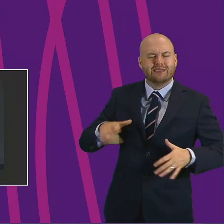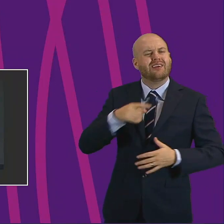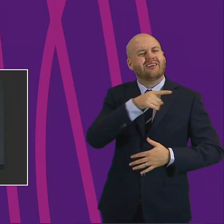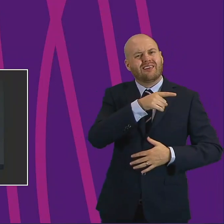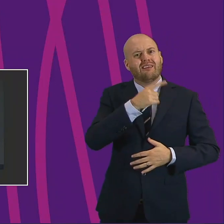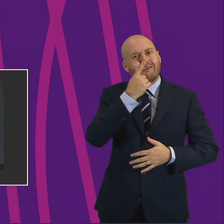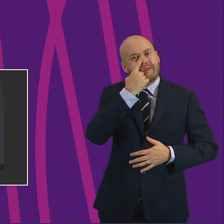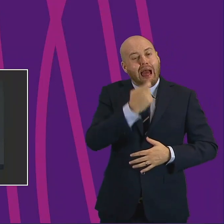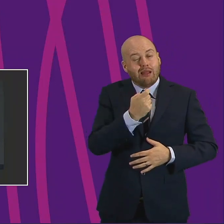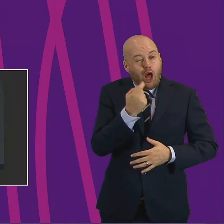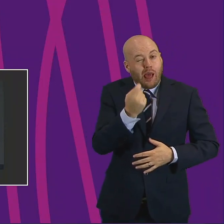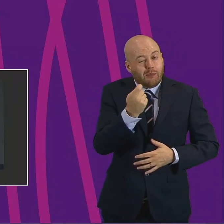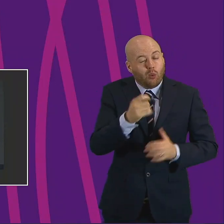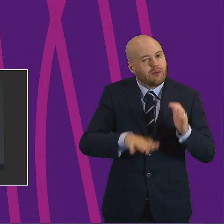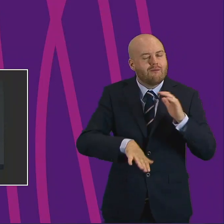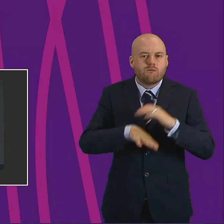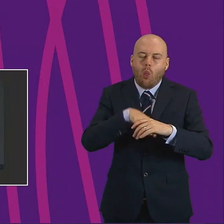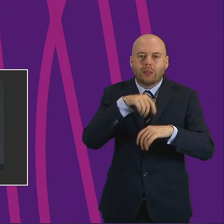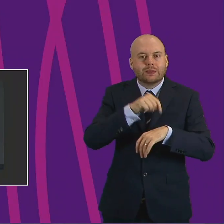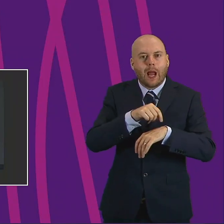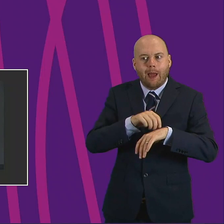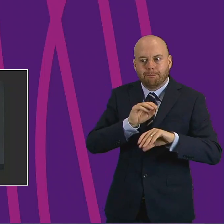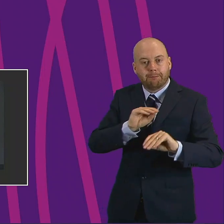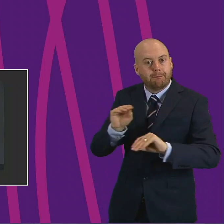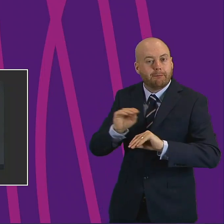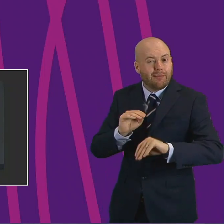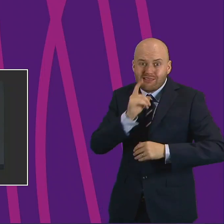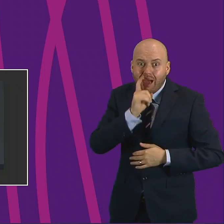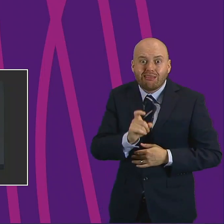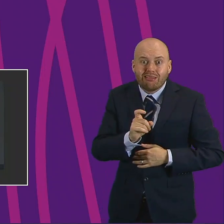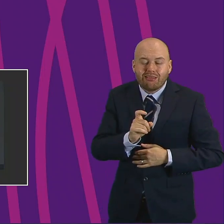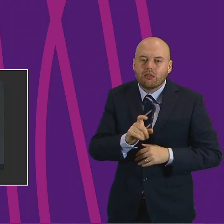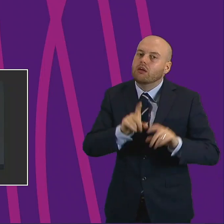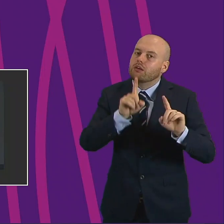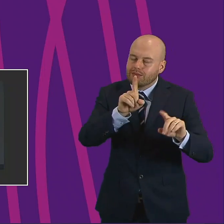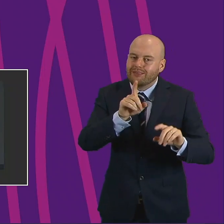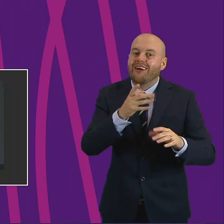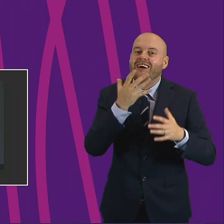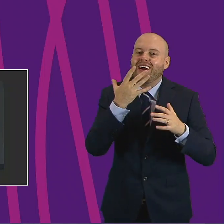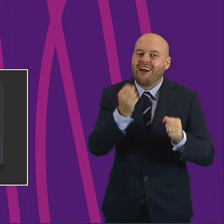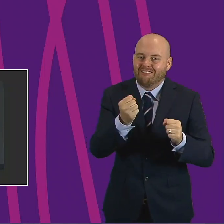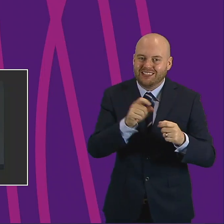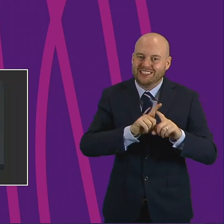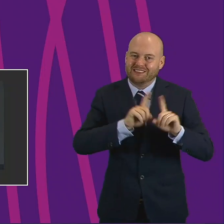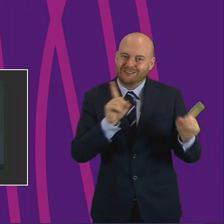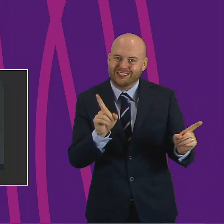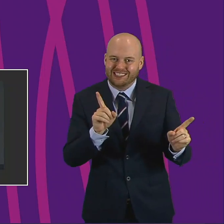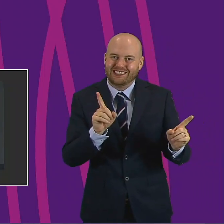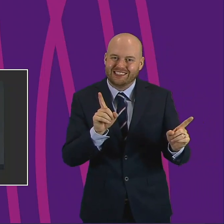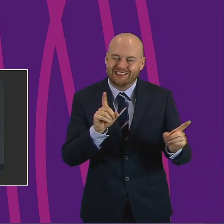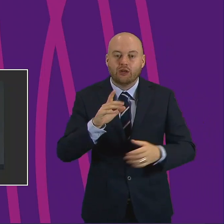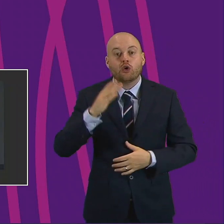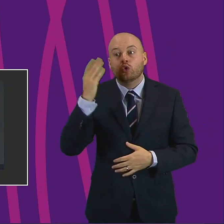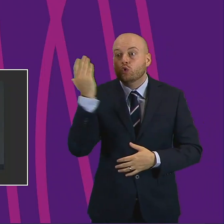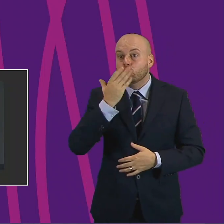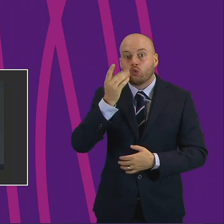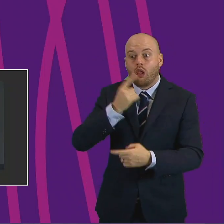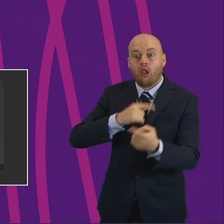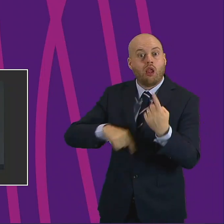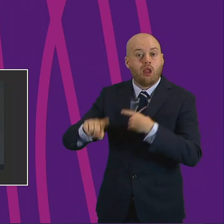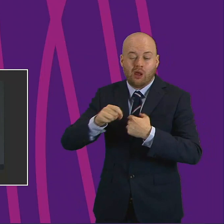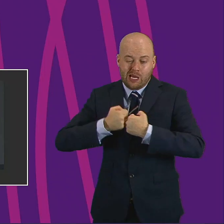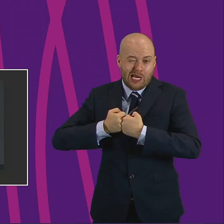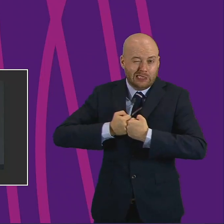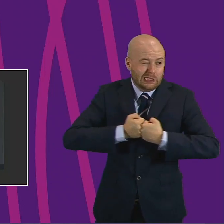full timetable for children and young people. There are, of course, schools at the other end of the spectrum which have much more significant